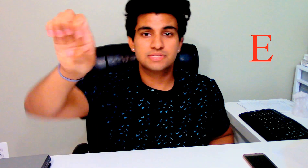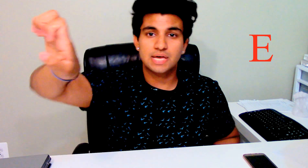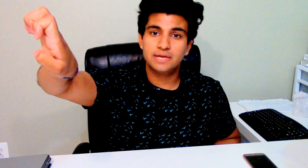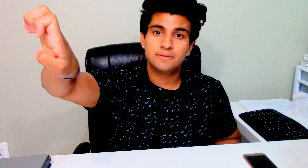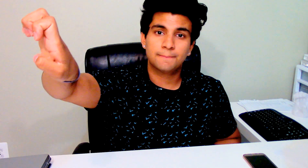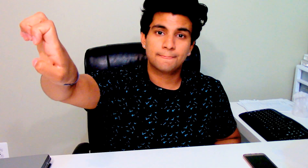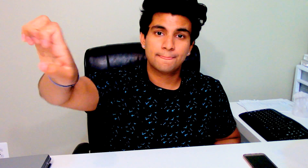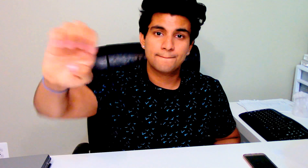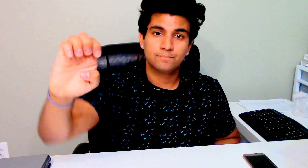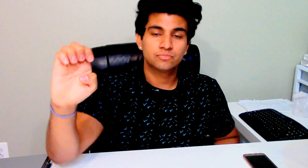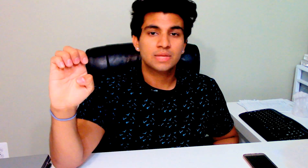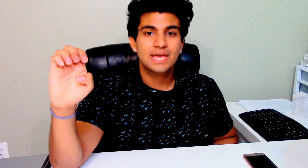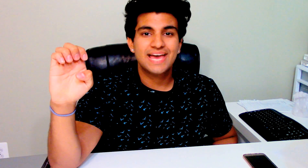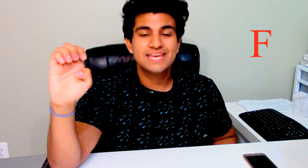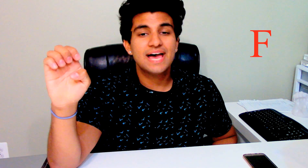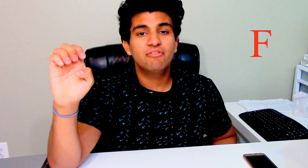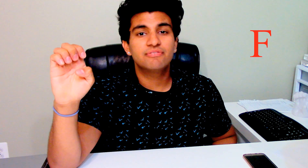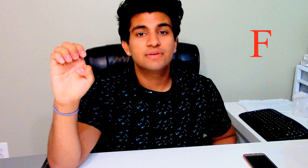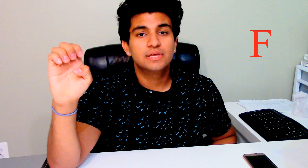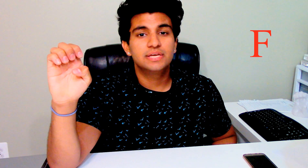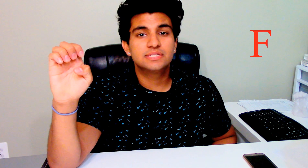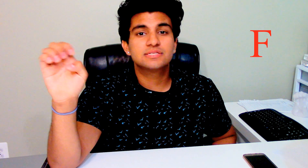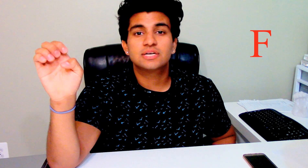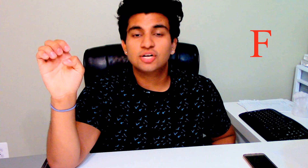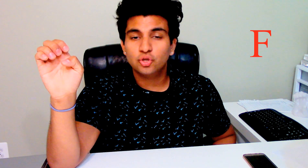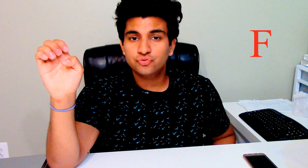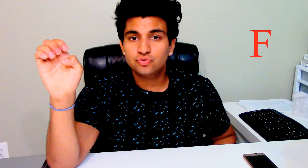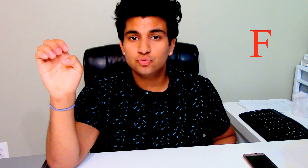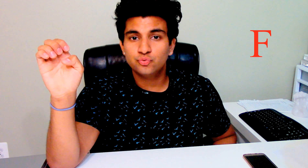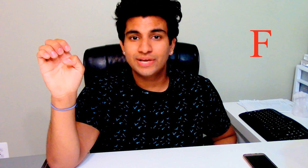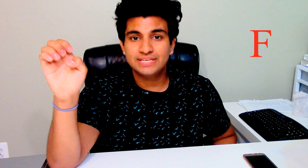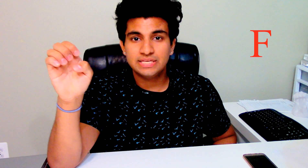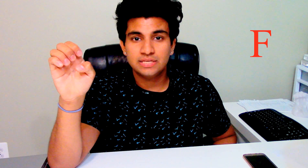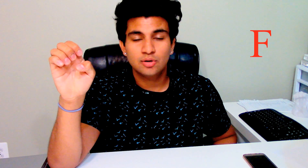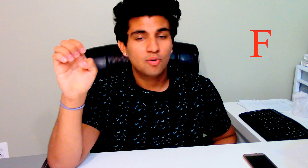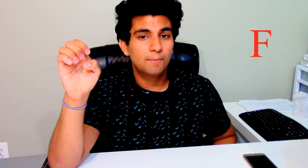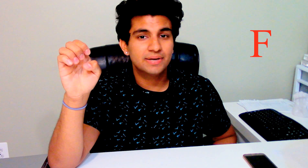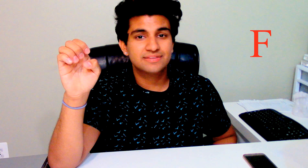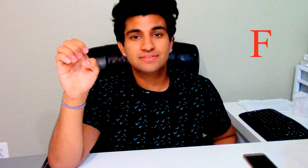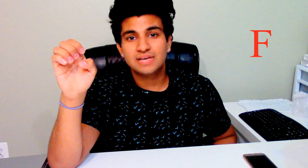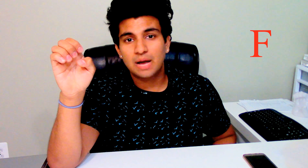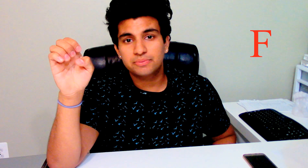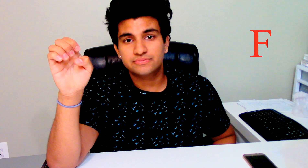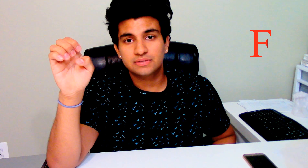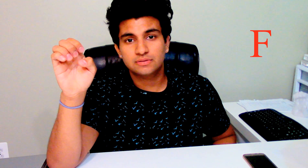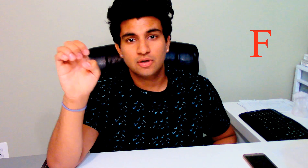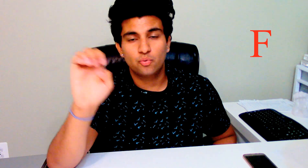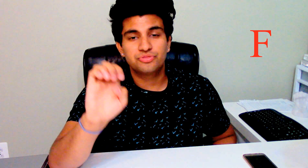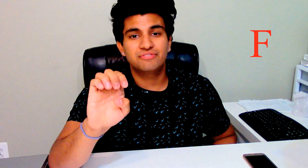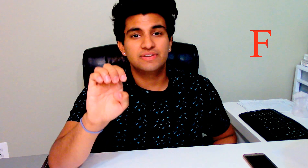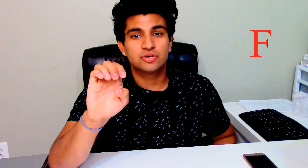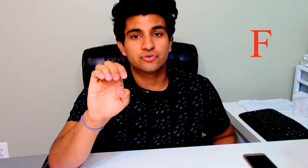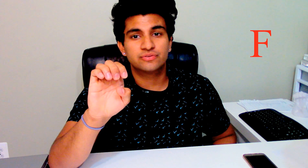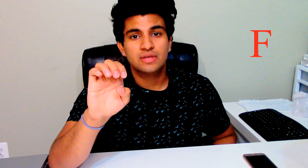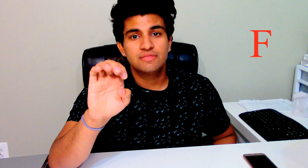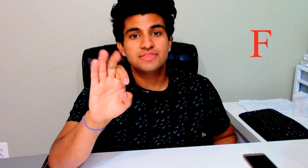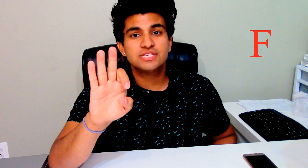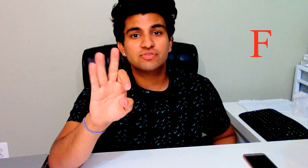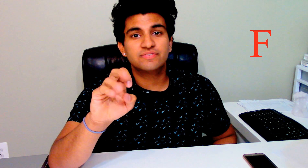side. And F is close to a D, but it's the opposite with the fingers. These three fingers